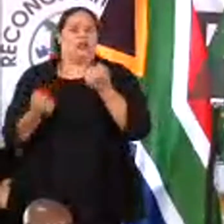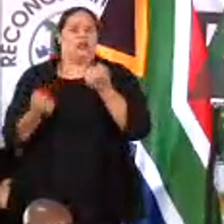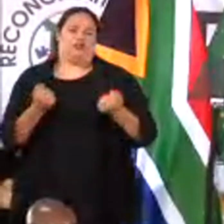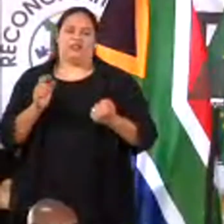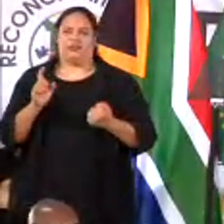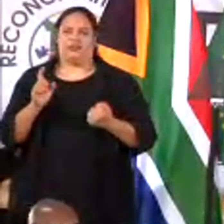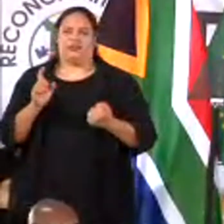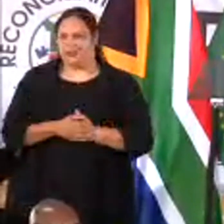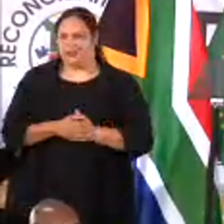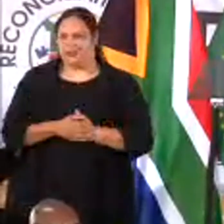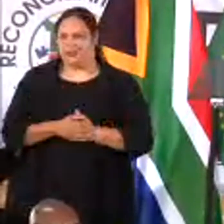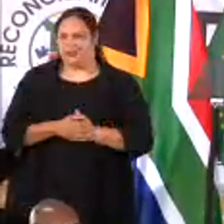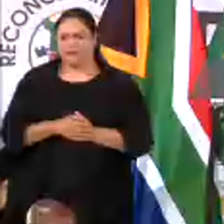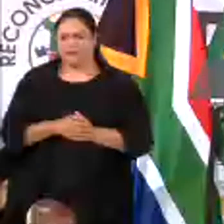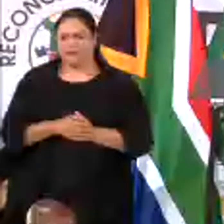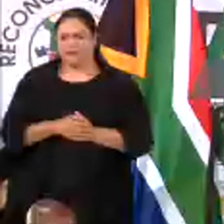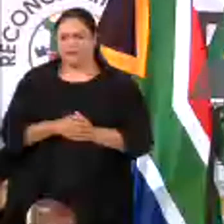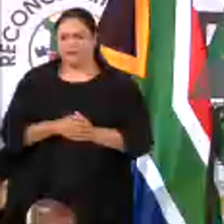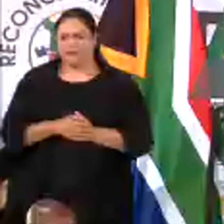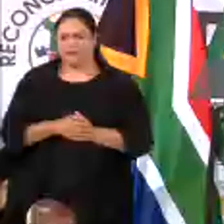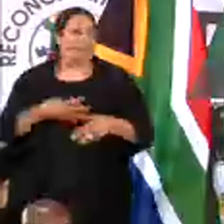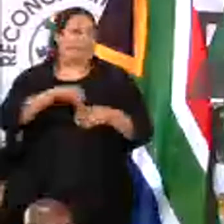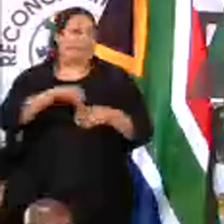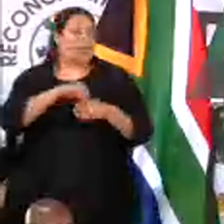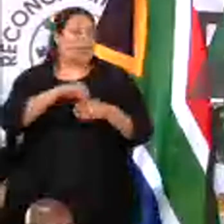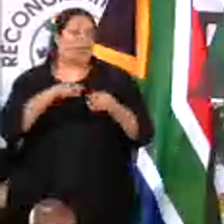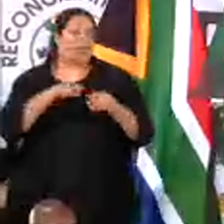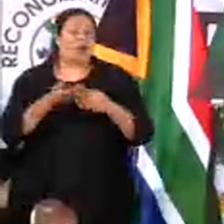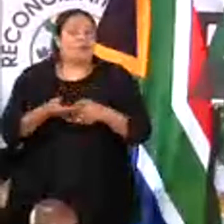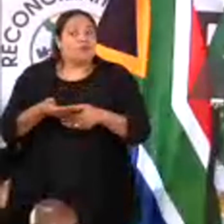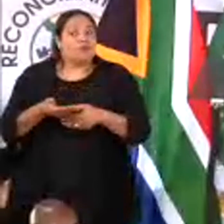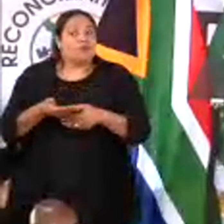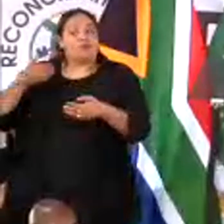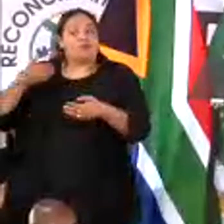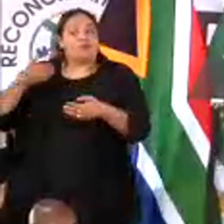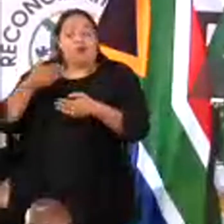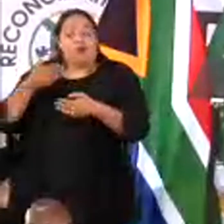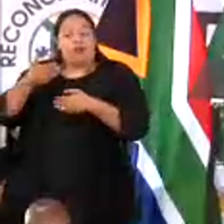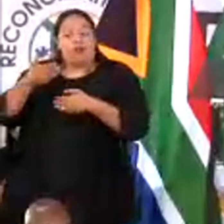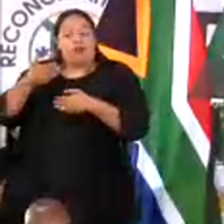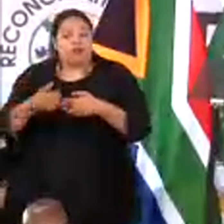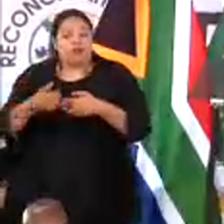justice. In our post-apartheid South Africa,